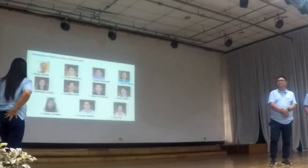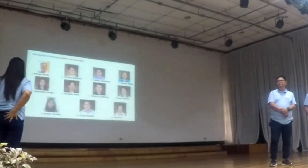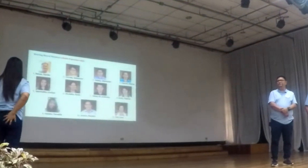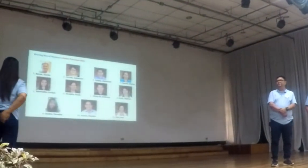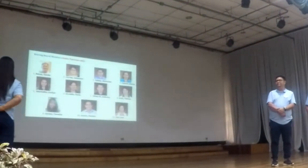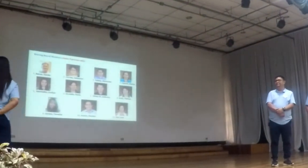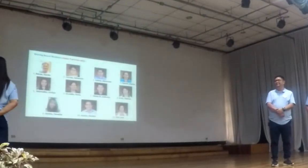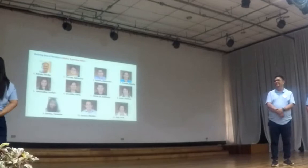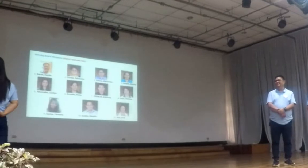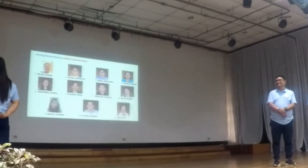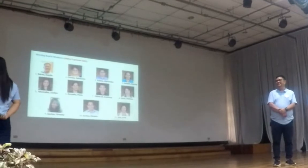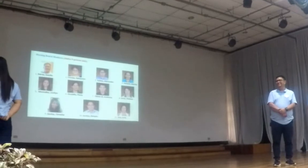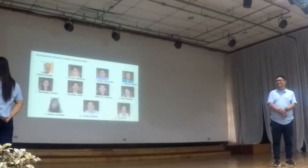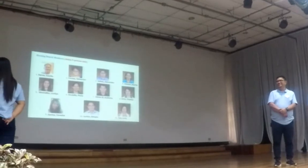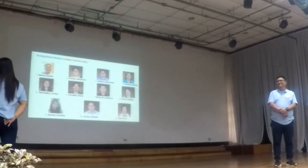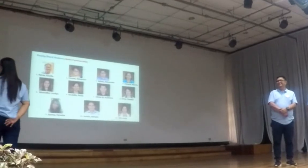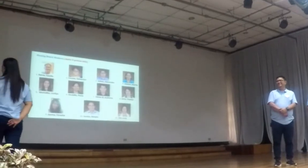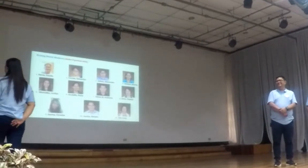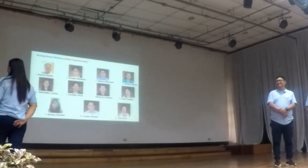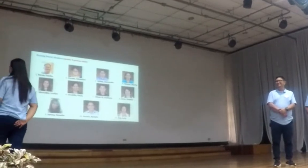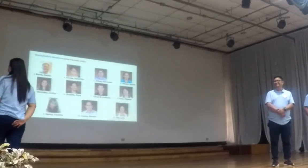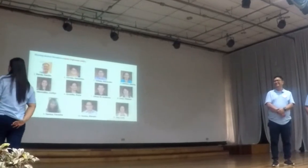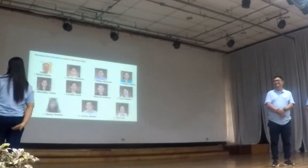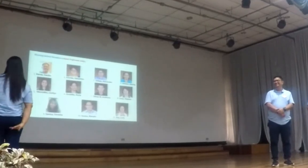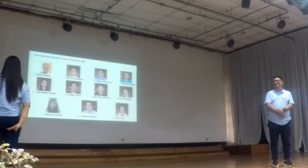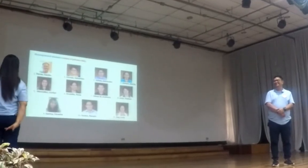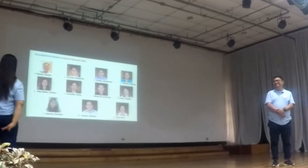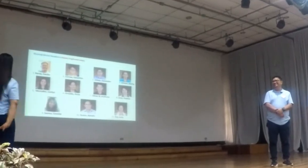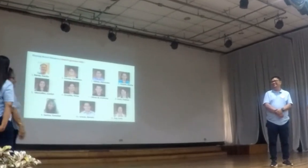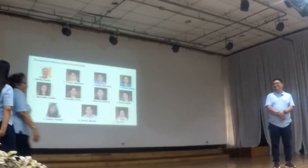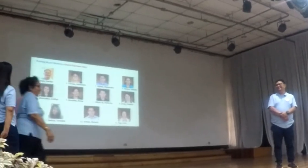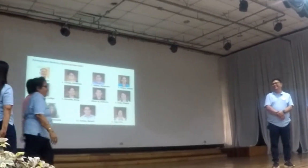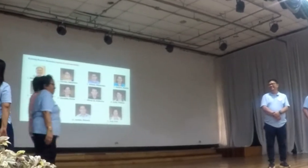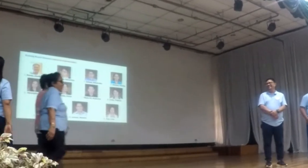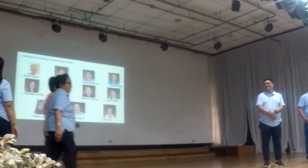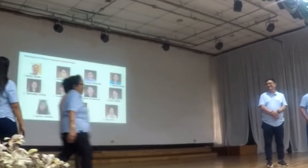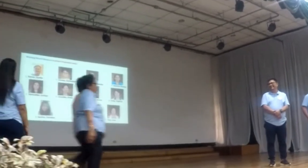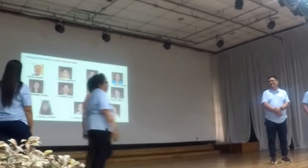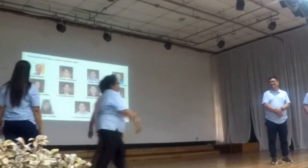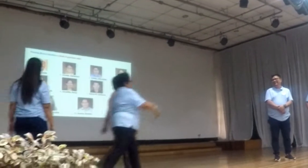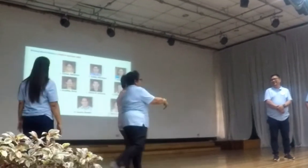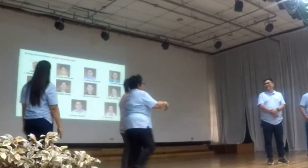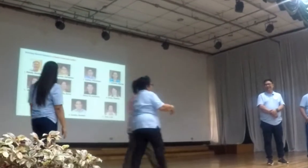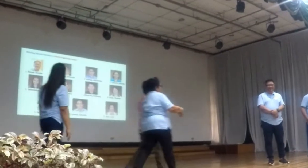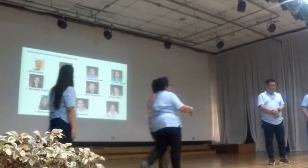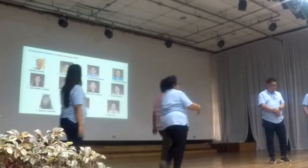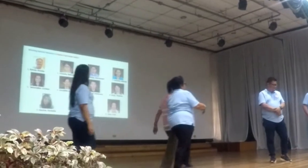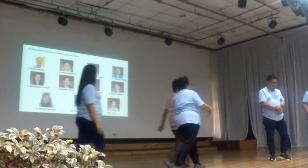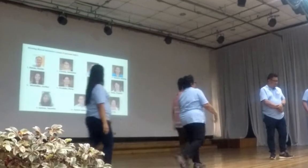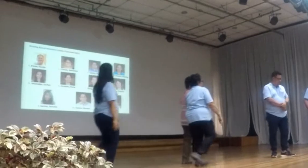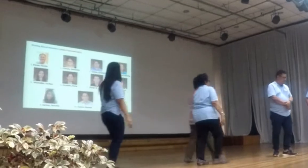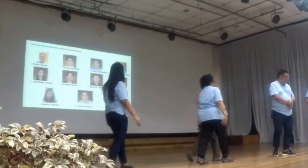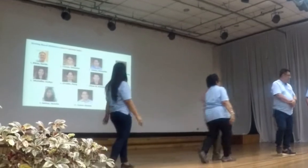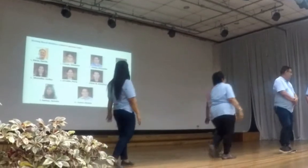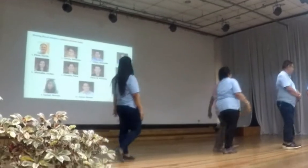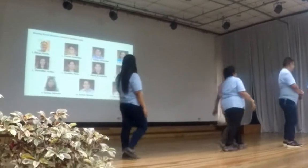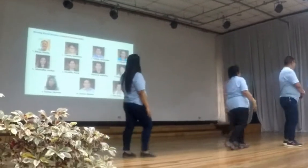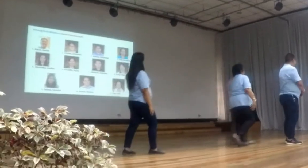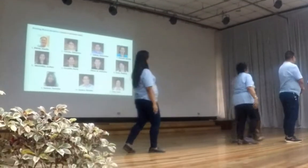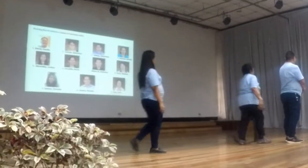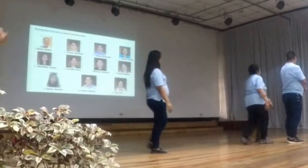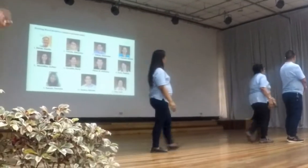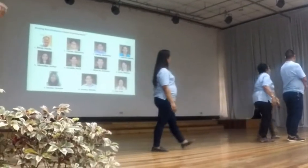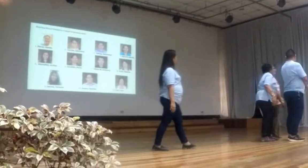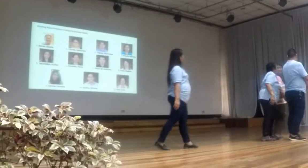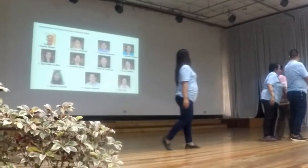Ay, pasalamat. Okay. Number 4,